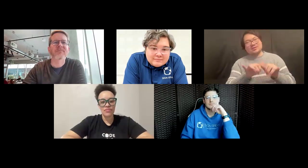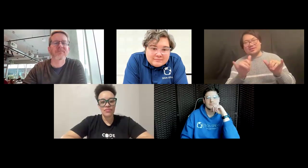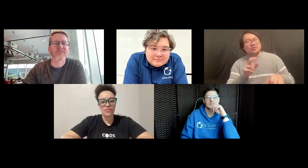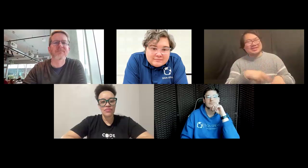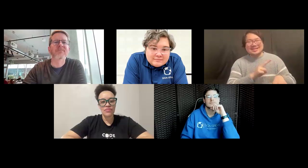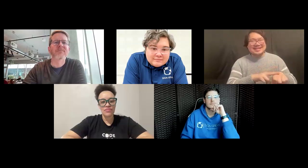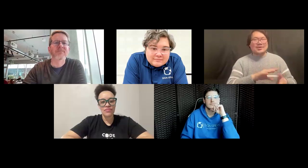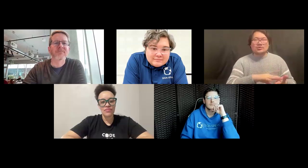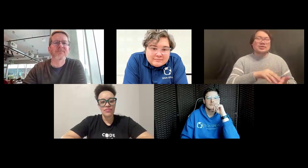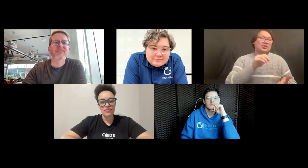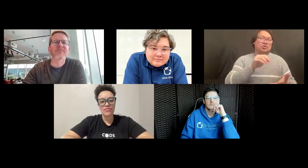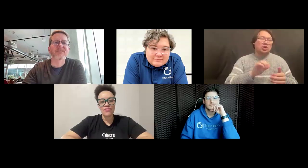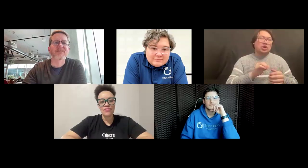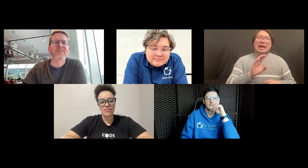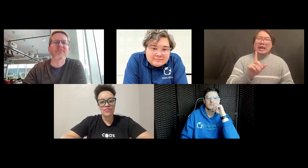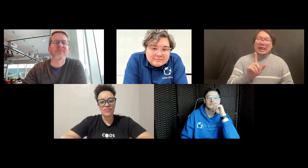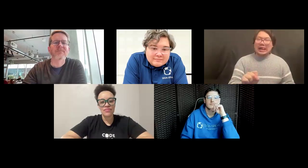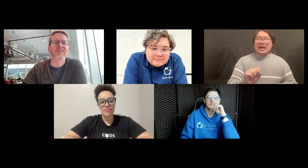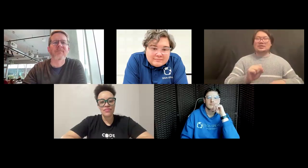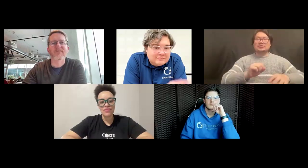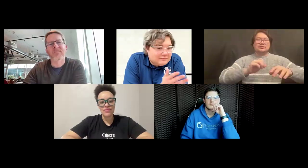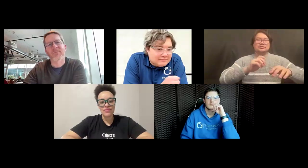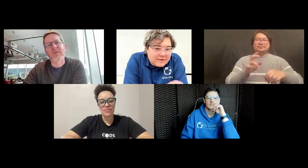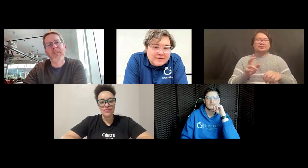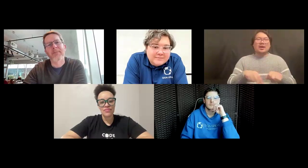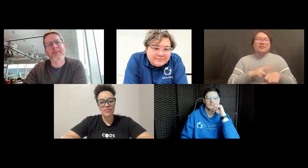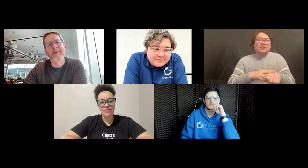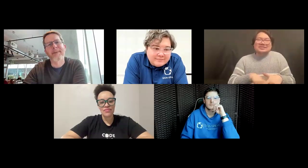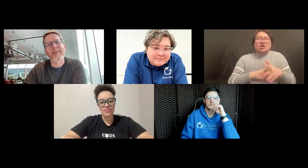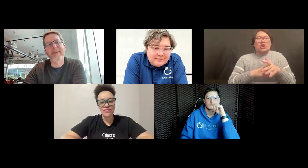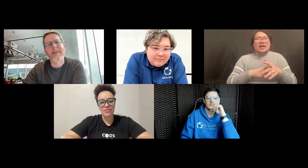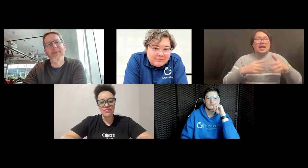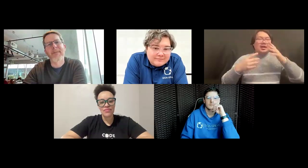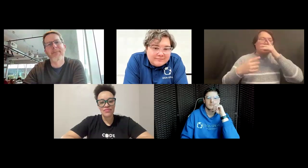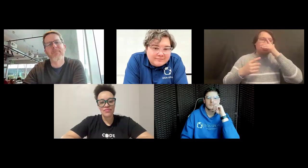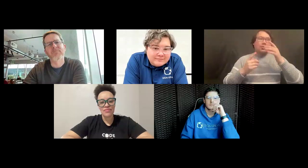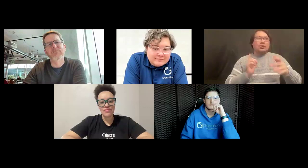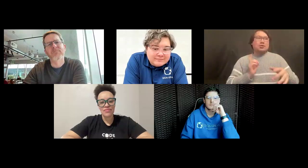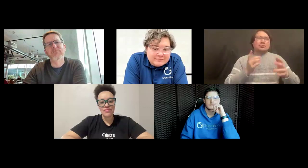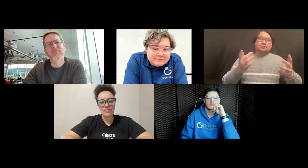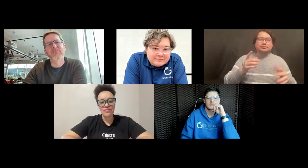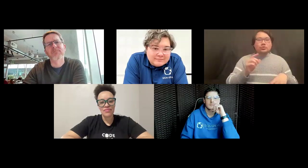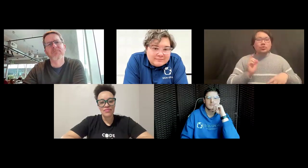With any, natural learning, um, it does take time. And of course, it does start,